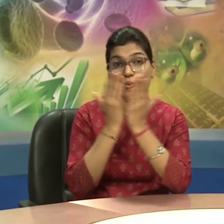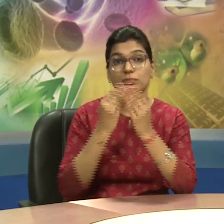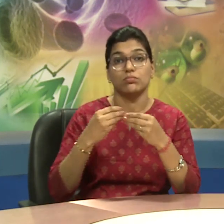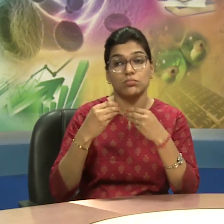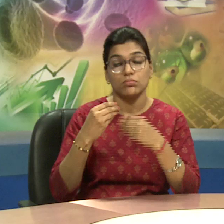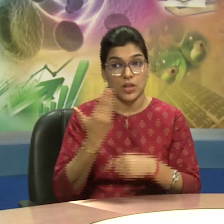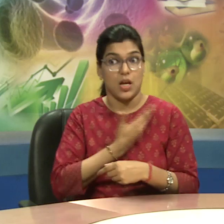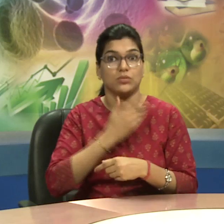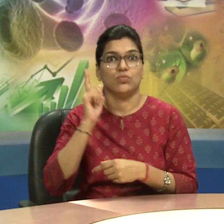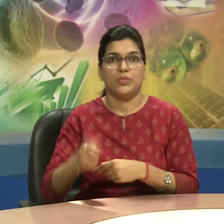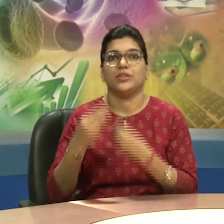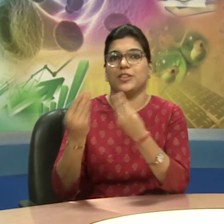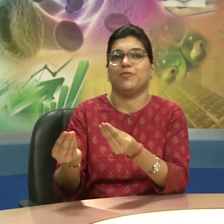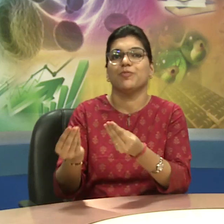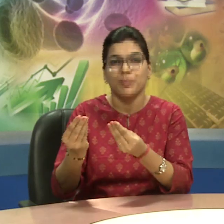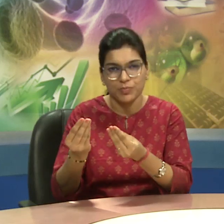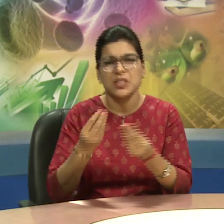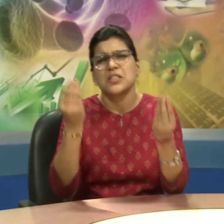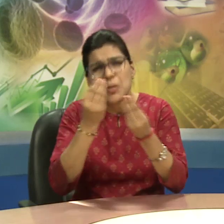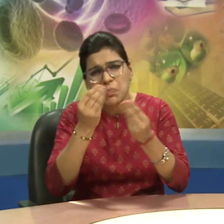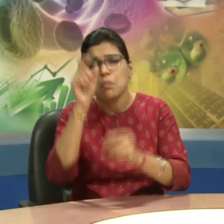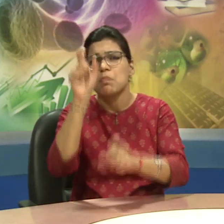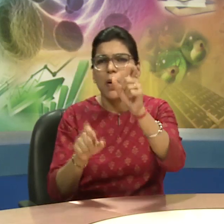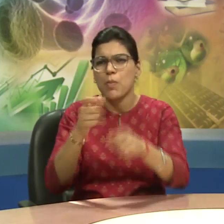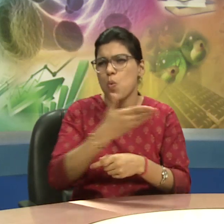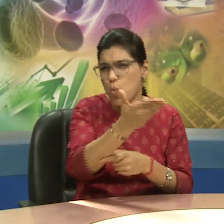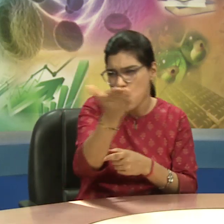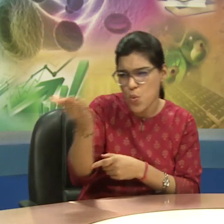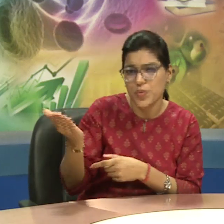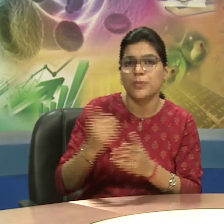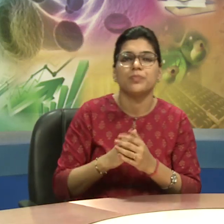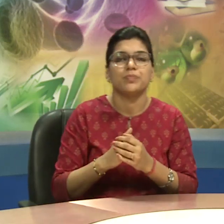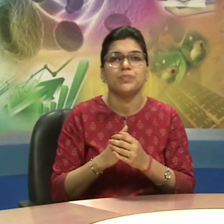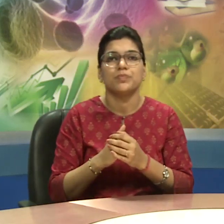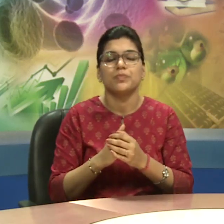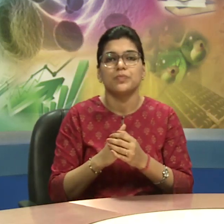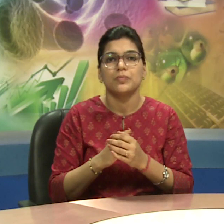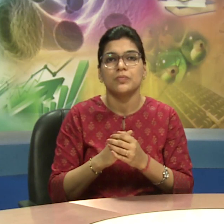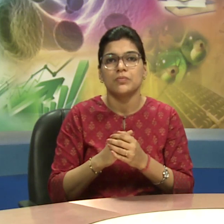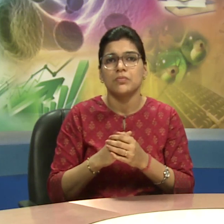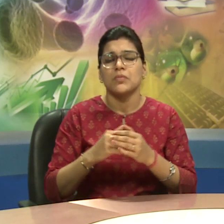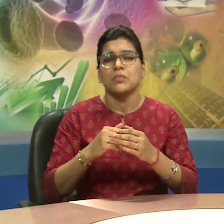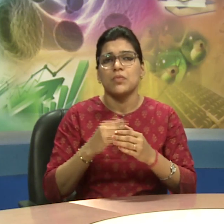Right to consumer education. To prevent market